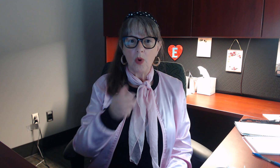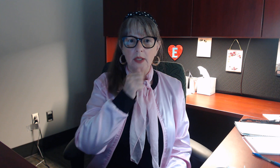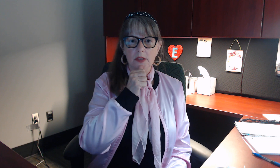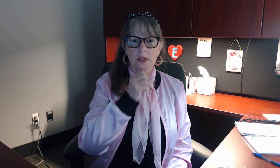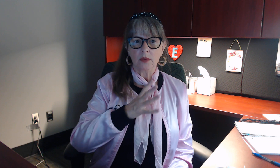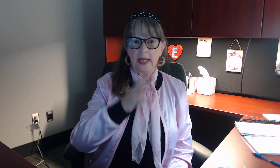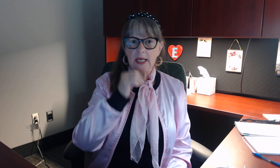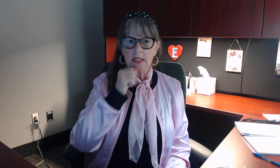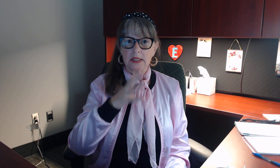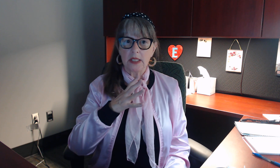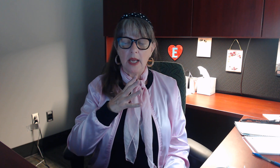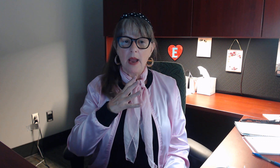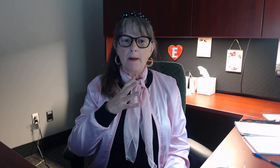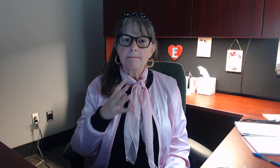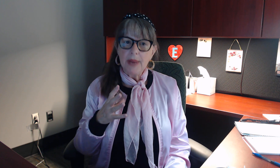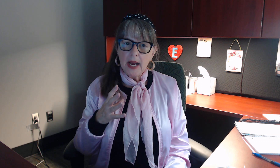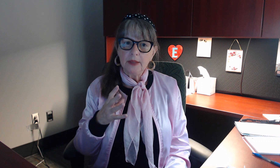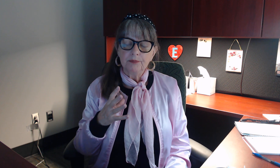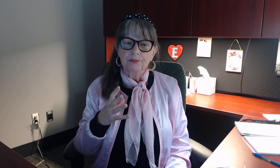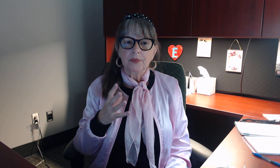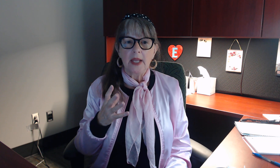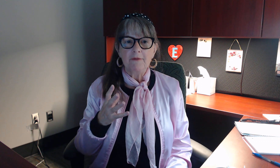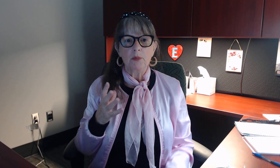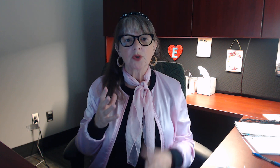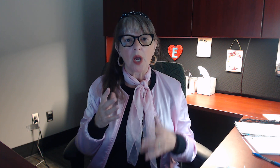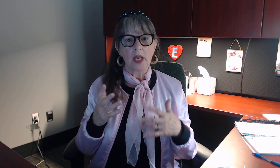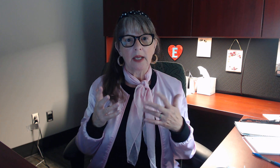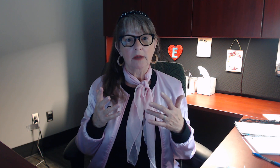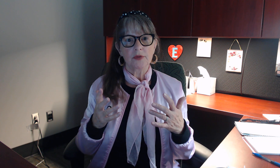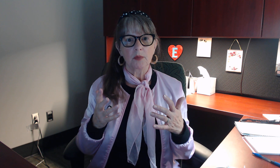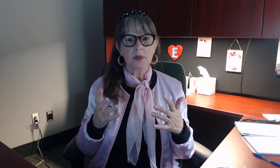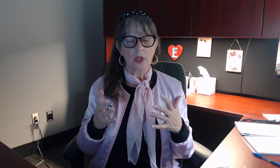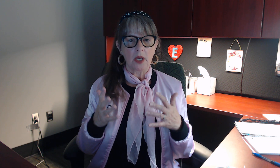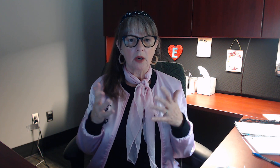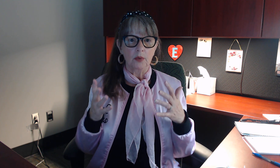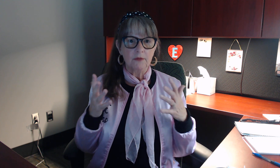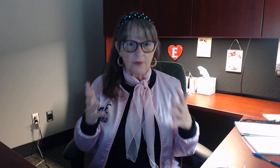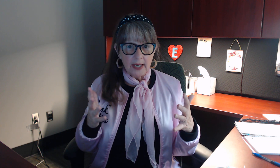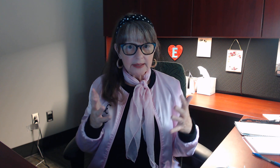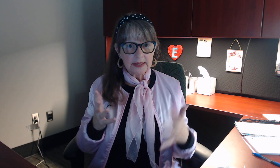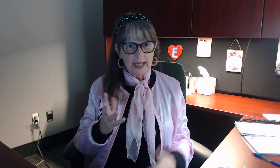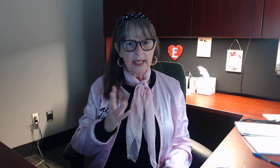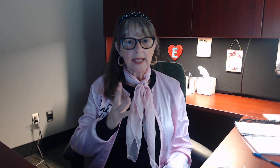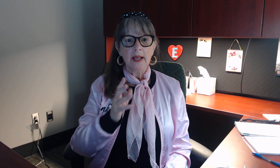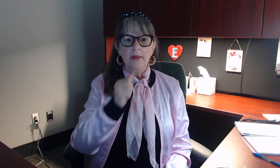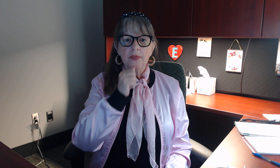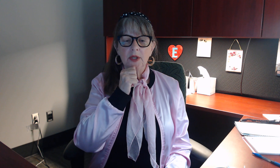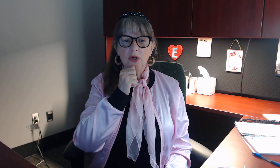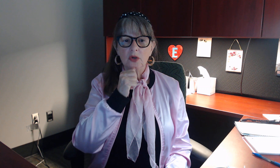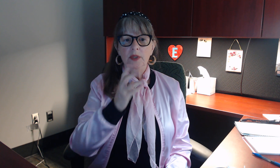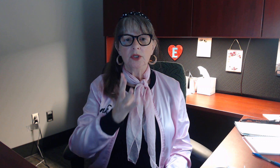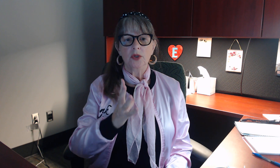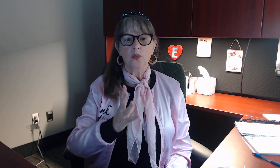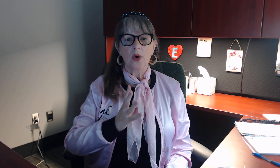So ladies. But if it was if someone's like a refined lady, then you would do woman